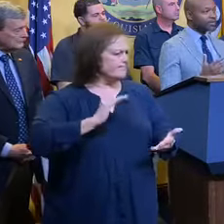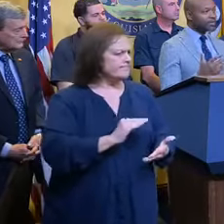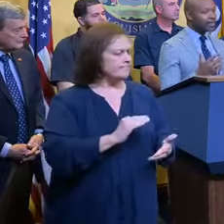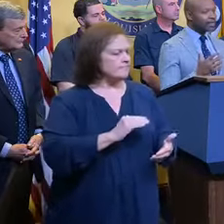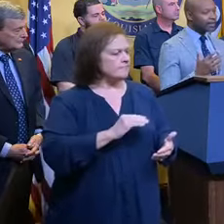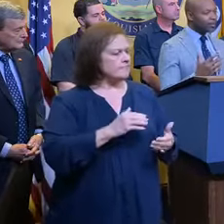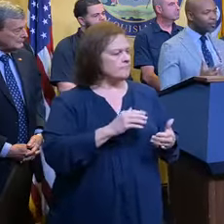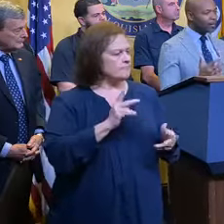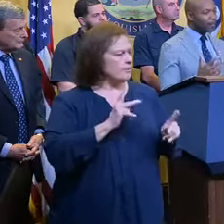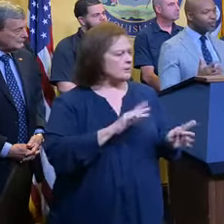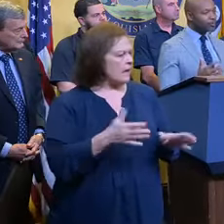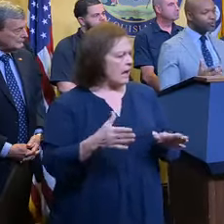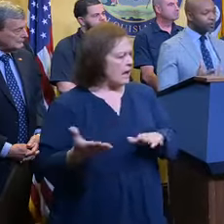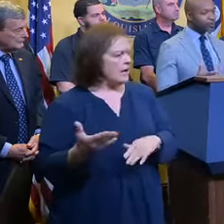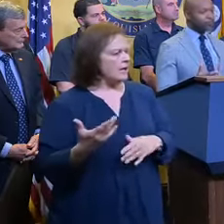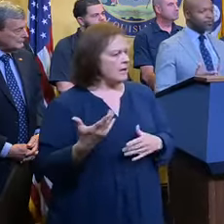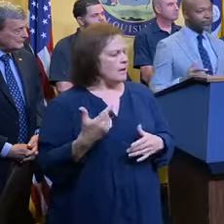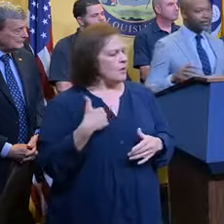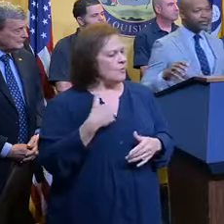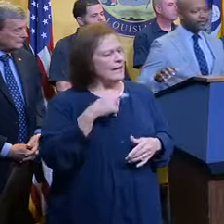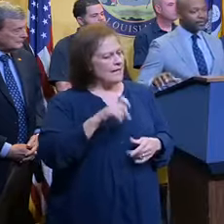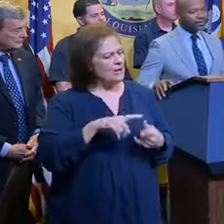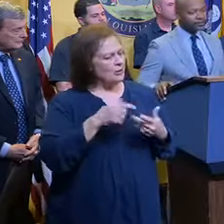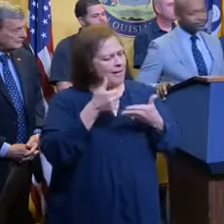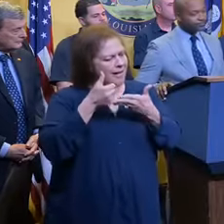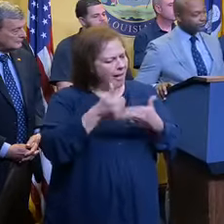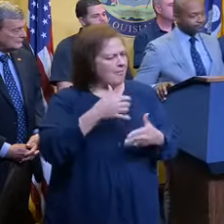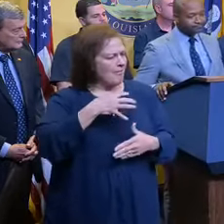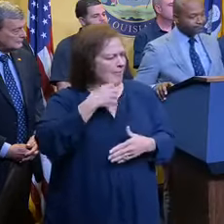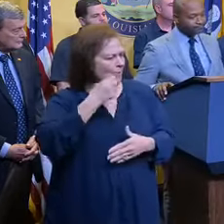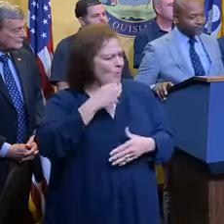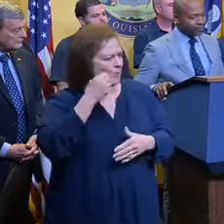to help our most vulnerable.